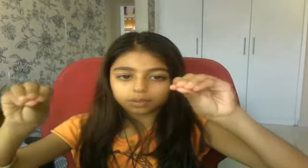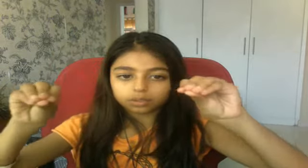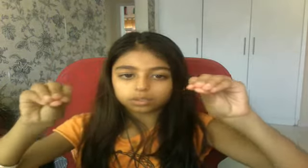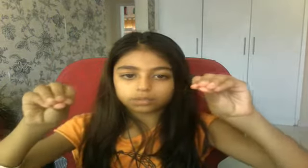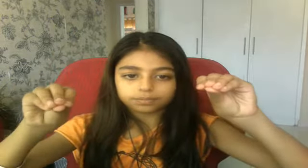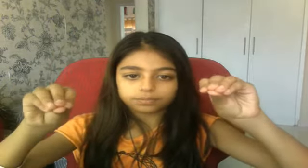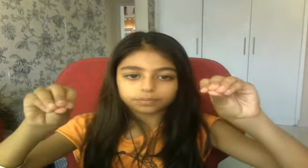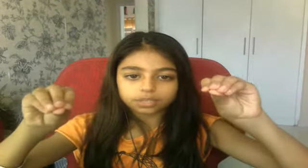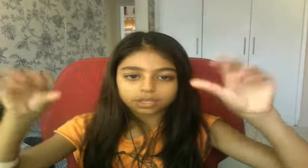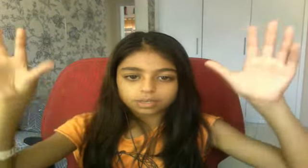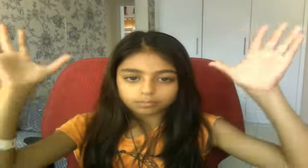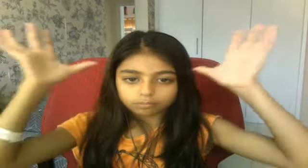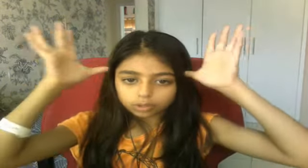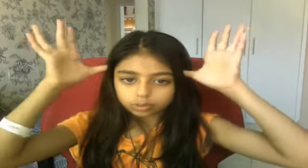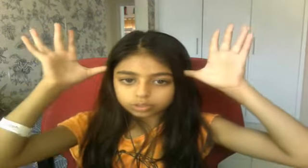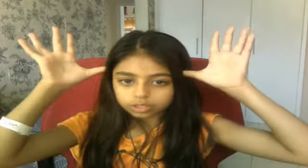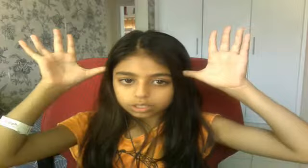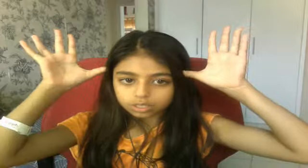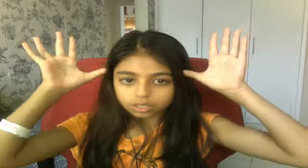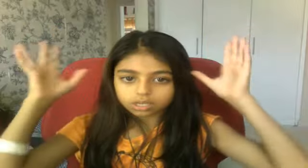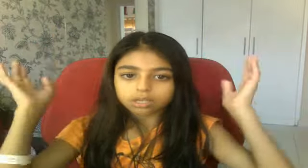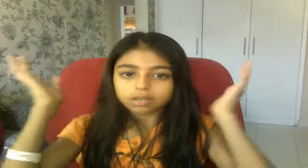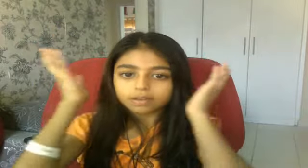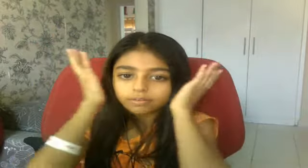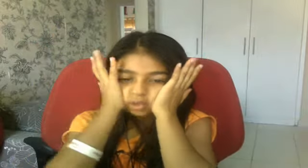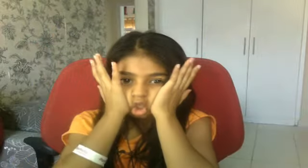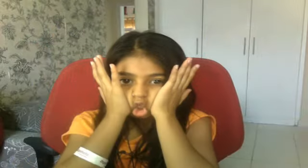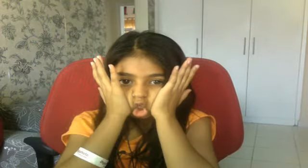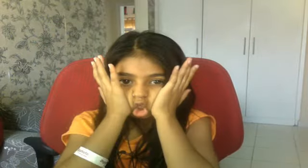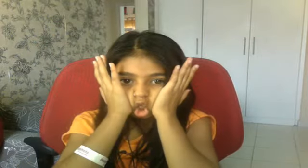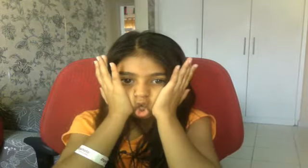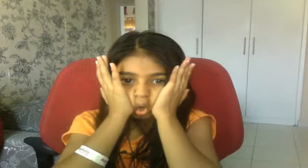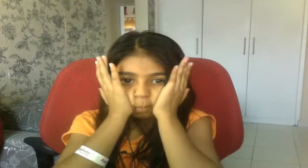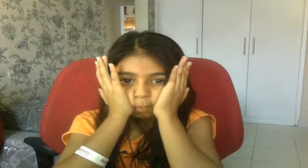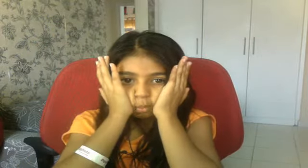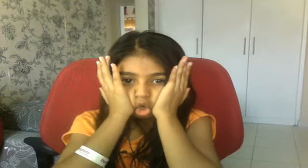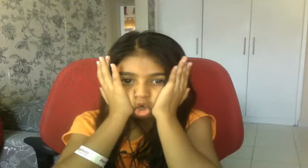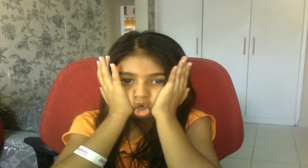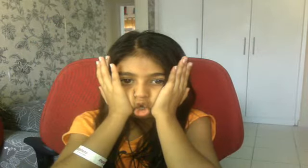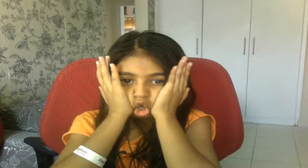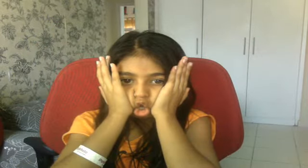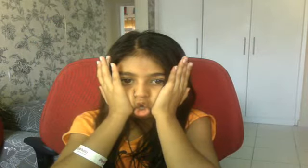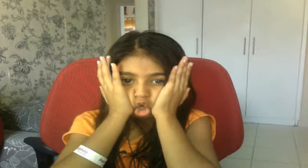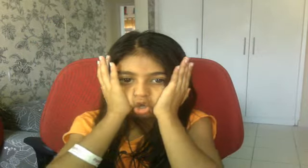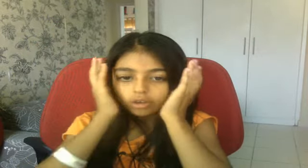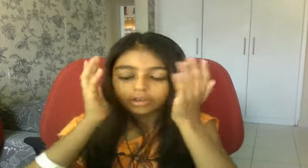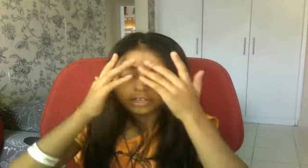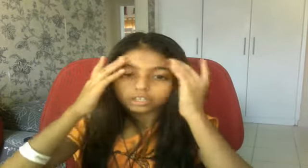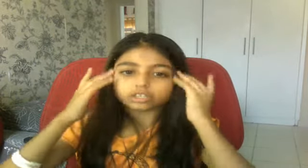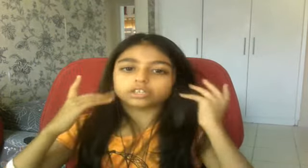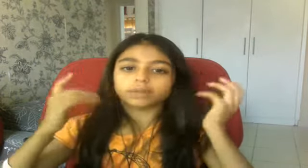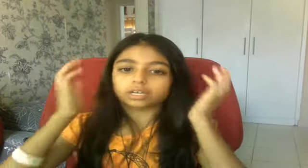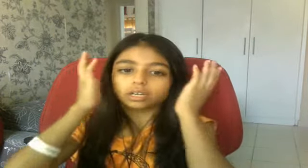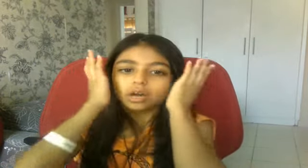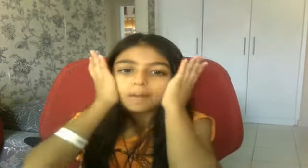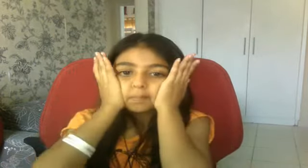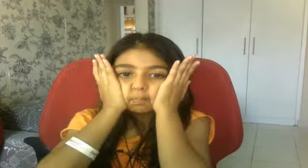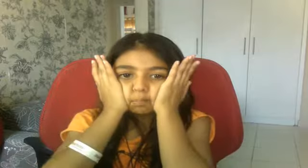camel, moose, fish, pup. So, you make a pup